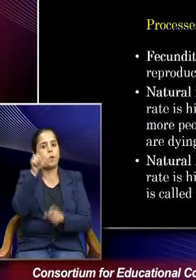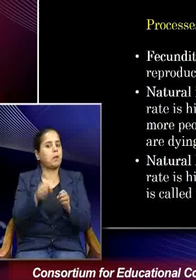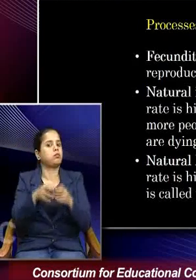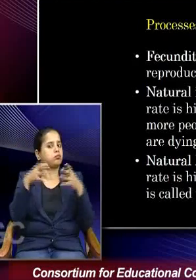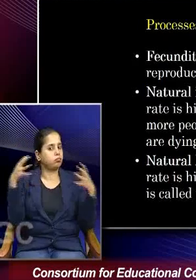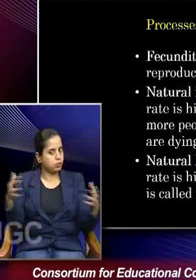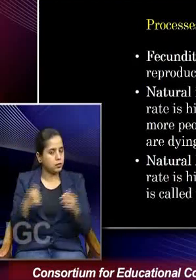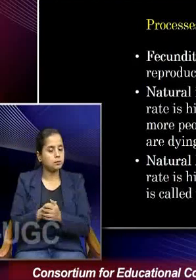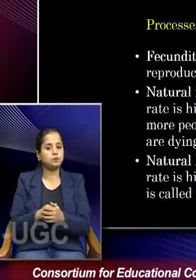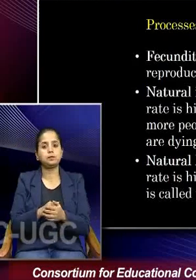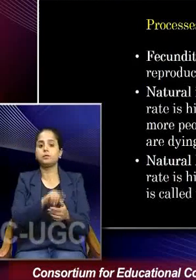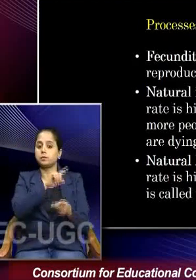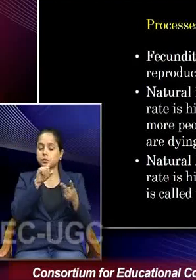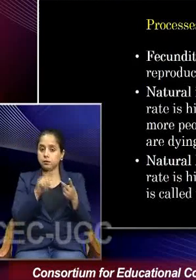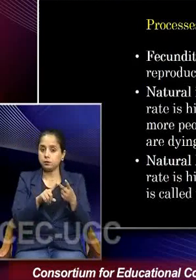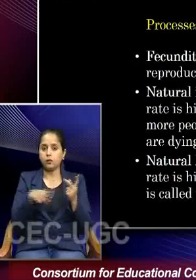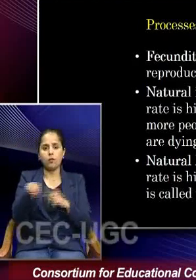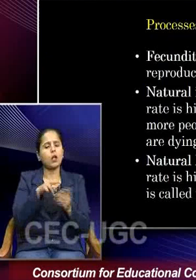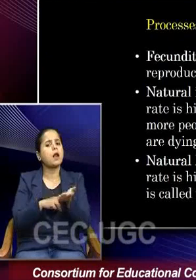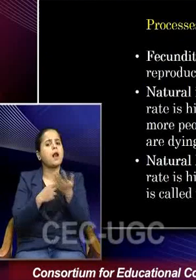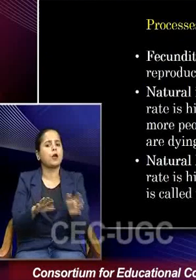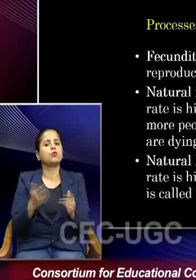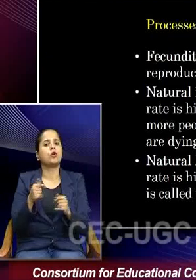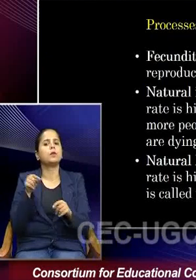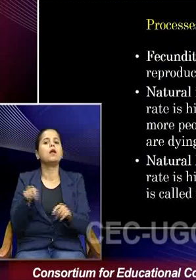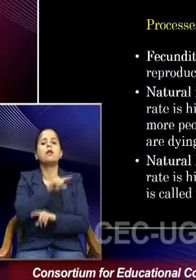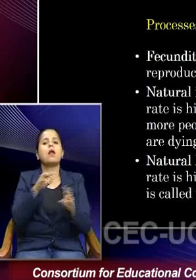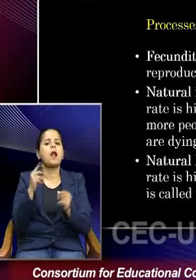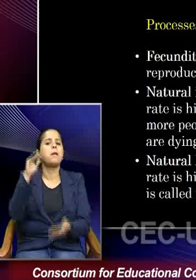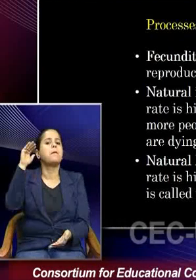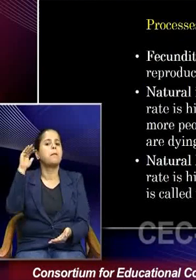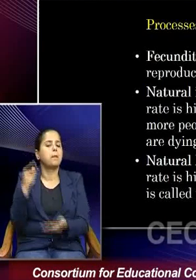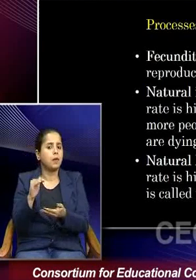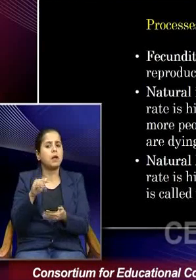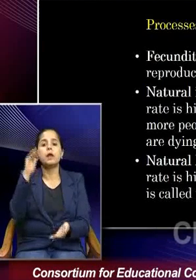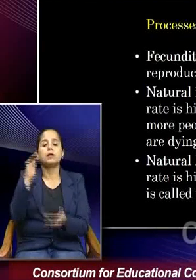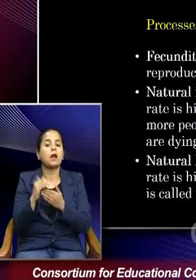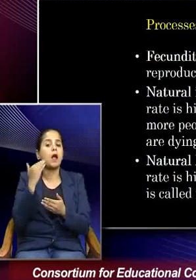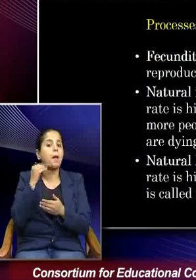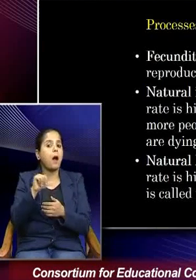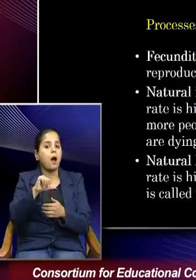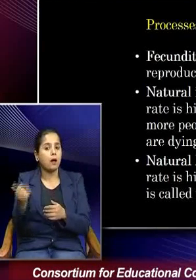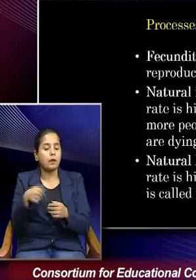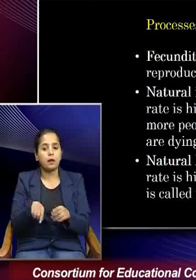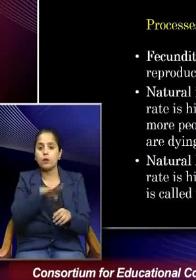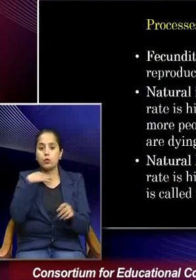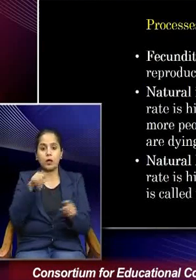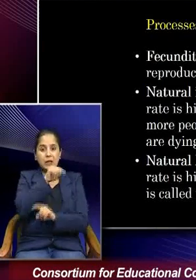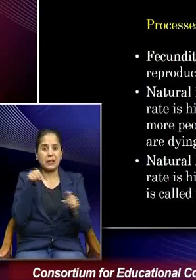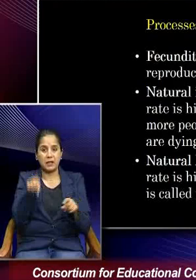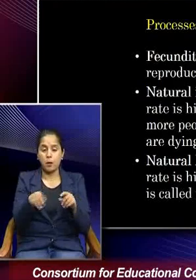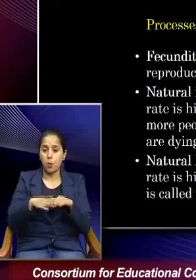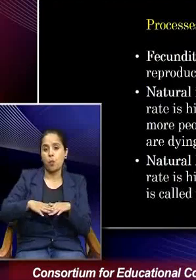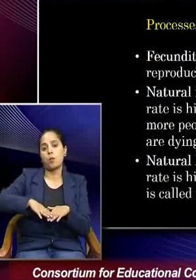grows. There can be a natural decrease, and when will there be a decrease? When the death rate is very high.